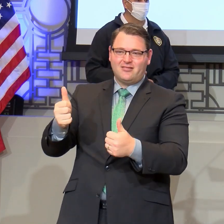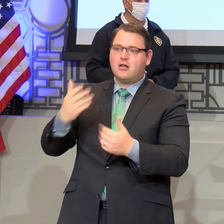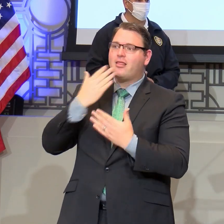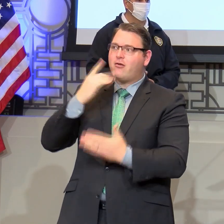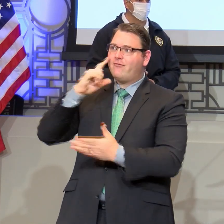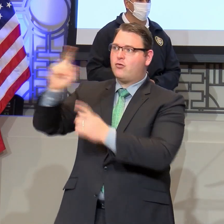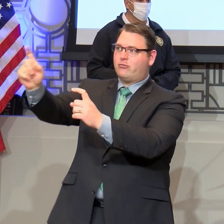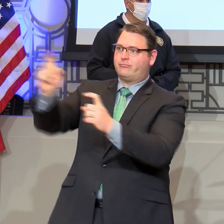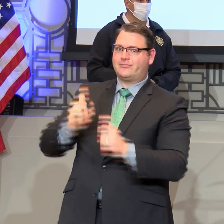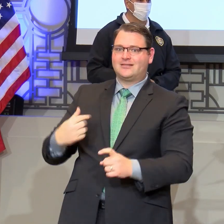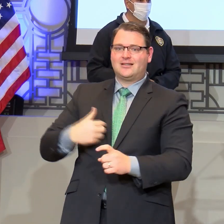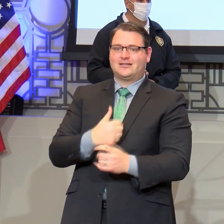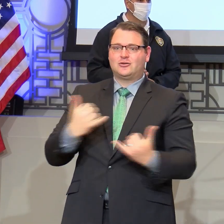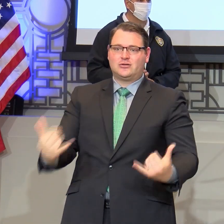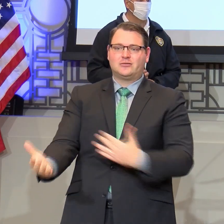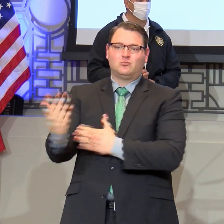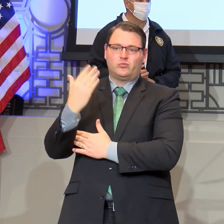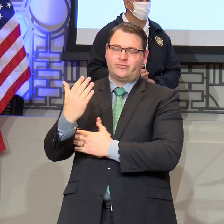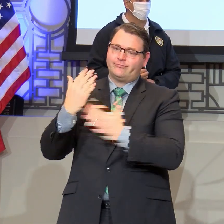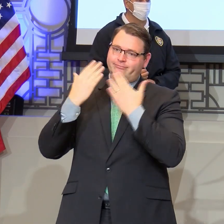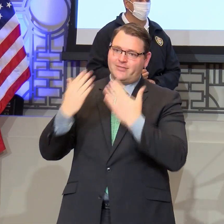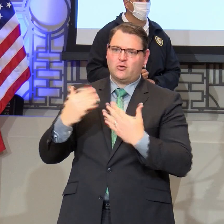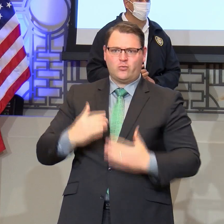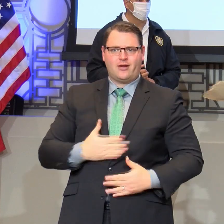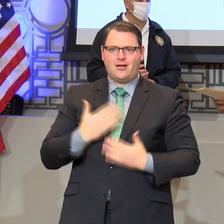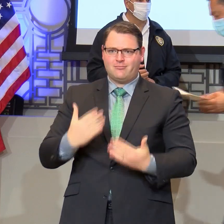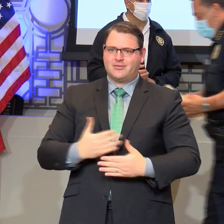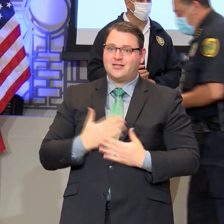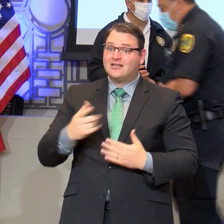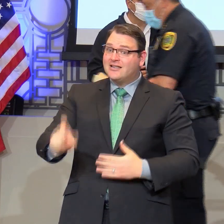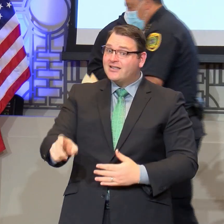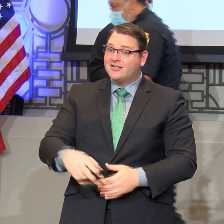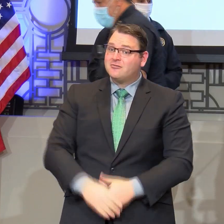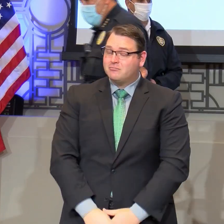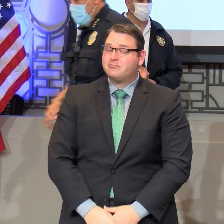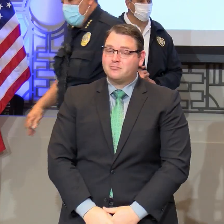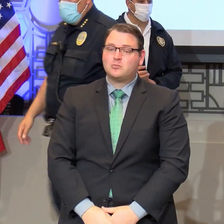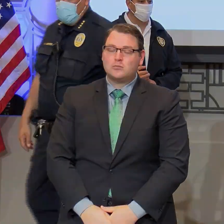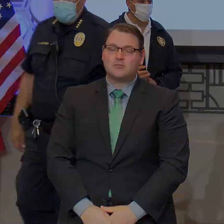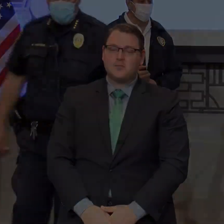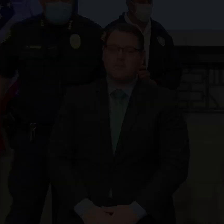because that's one of the things that we needed. So thank you again. Thank you.